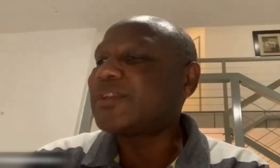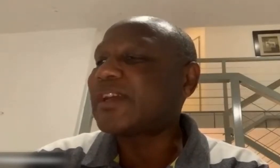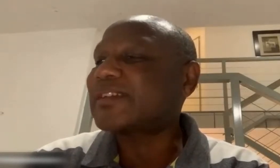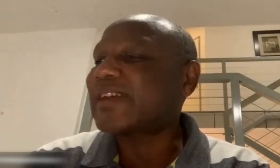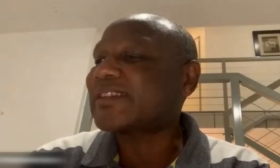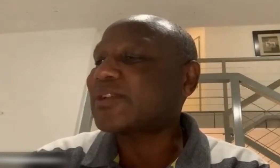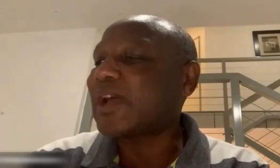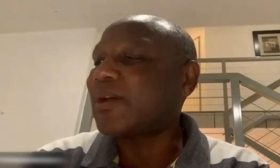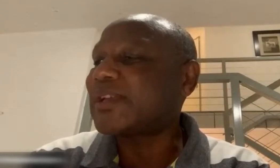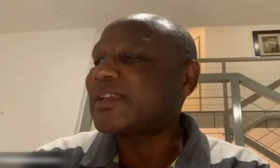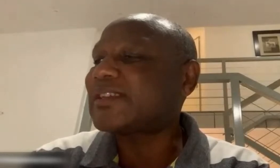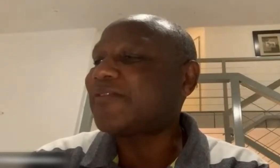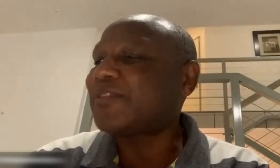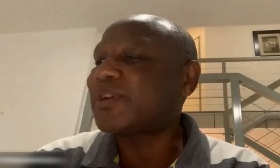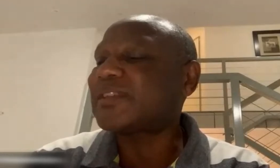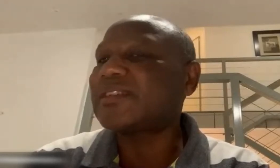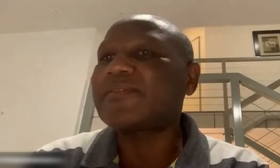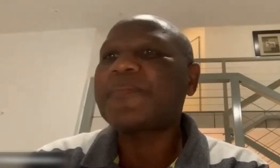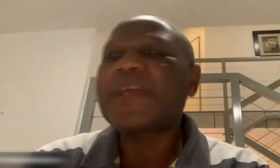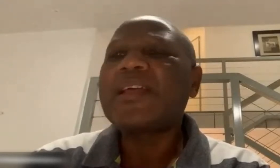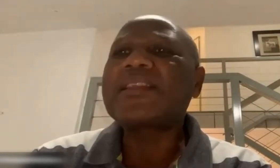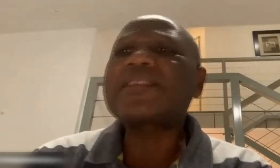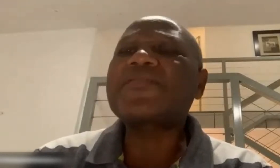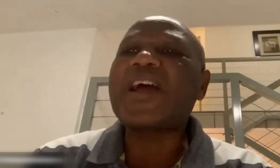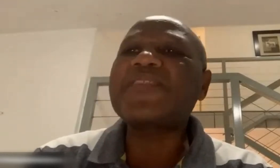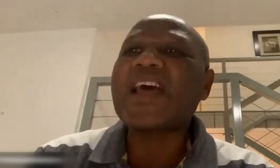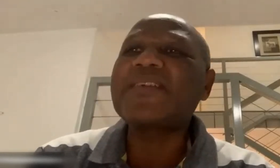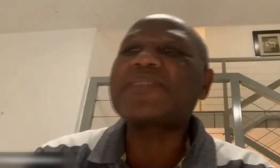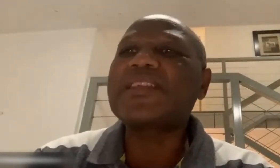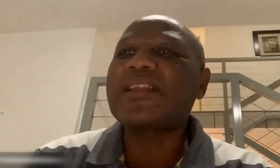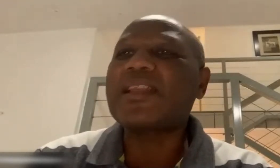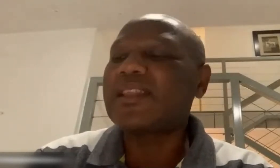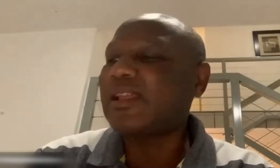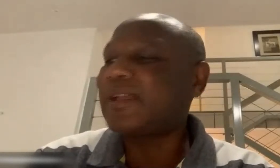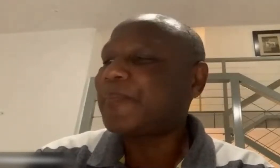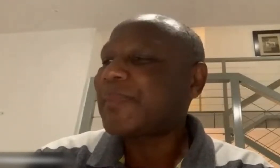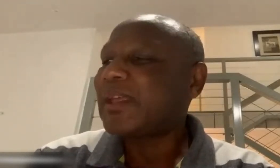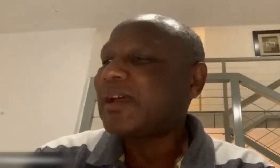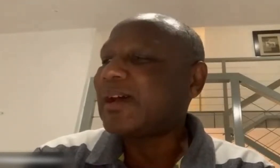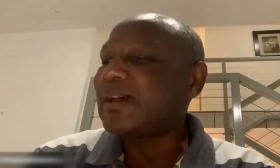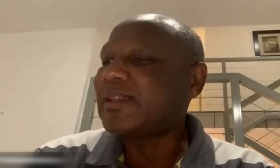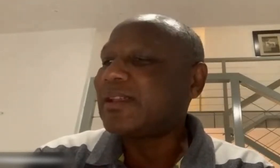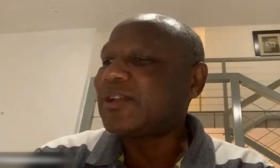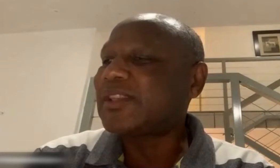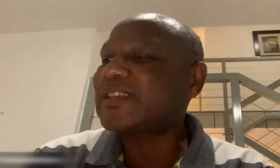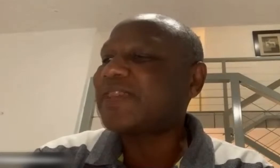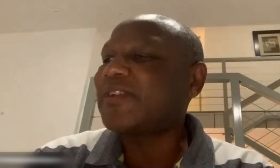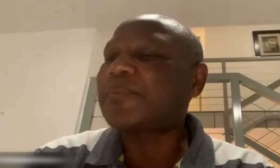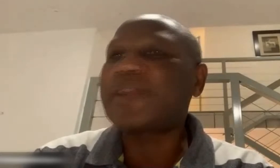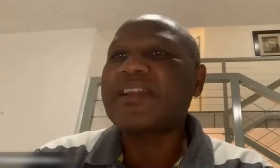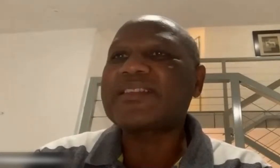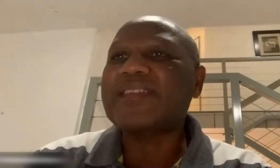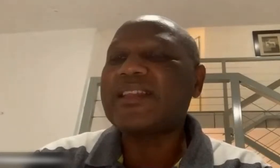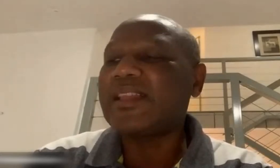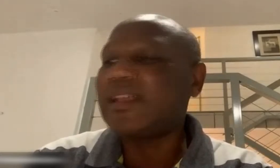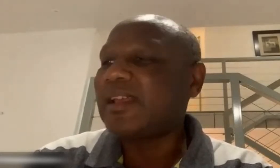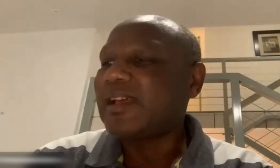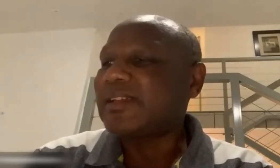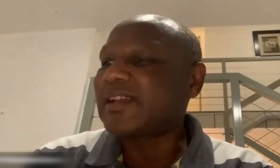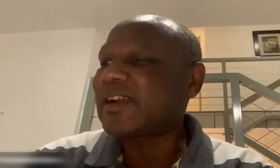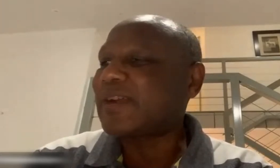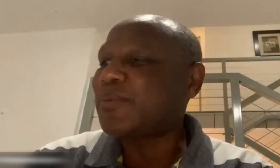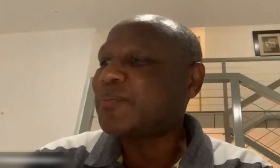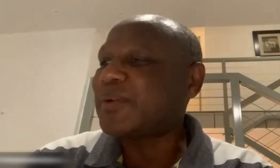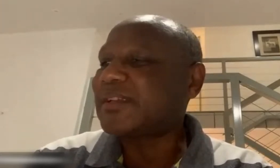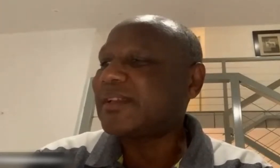inject drugs were HIV positive. This is 5 times the HIV prevalence in the